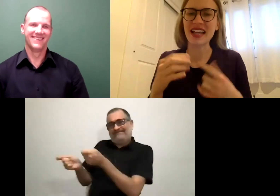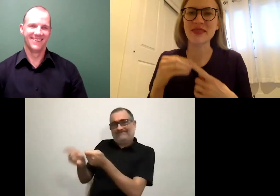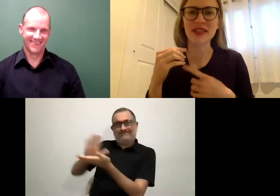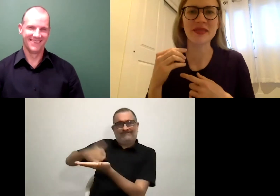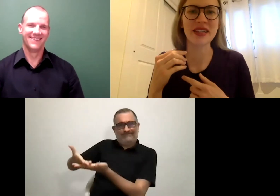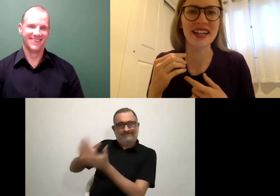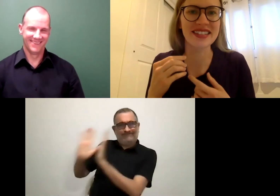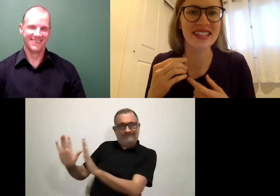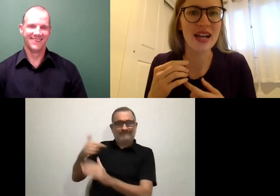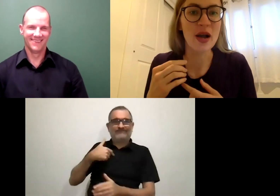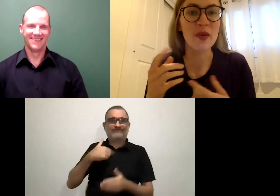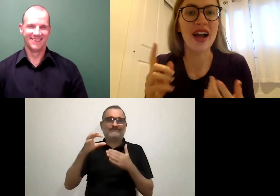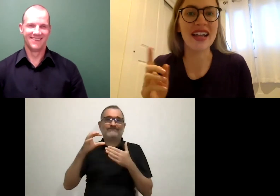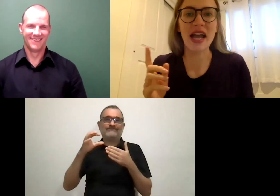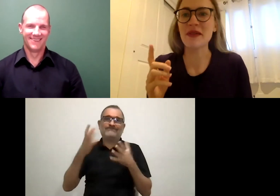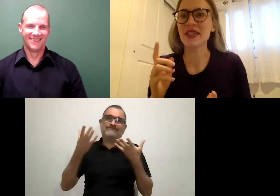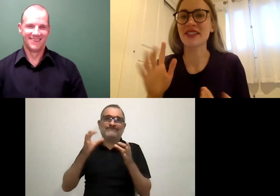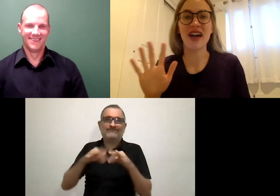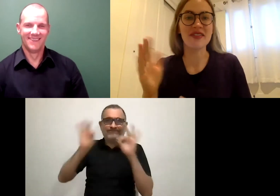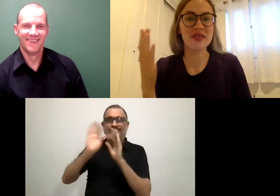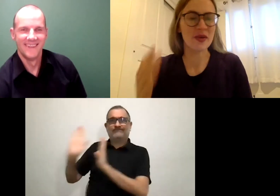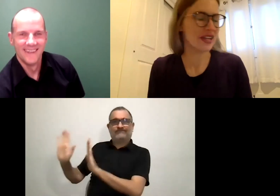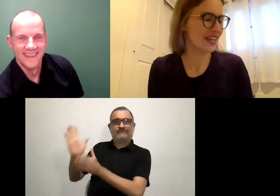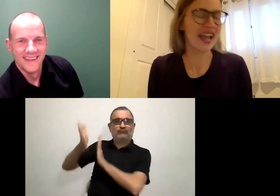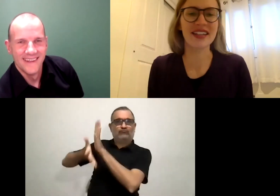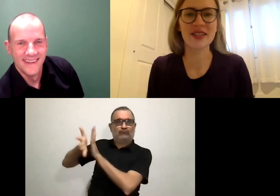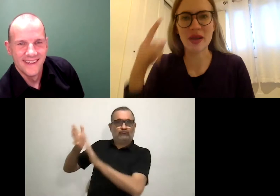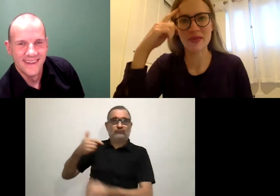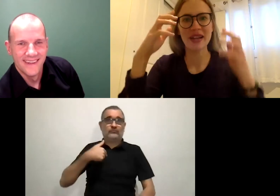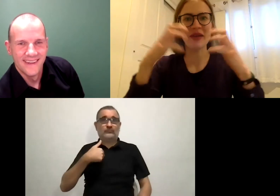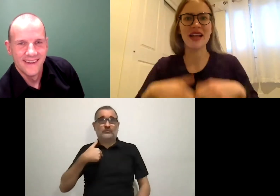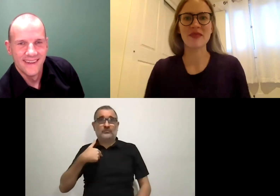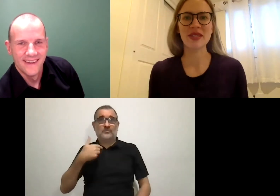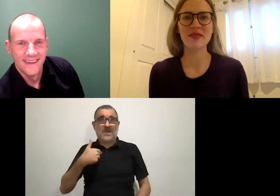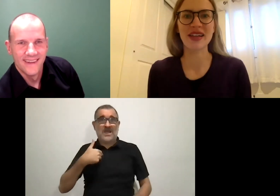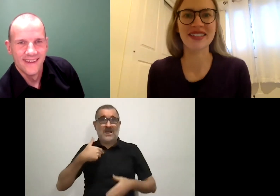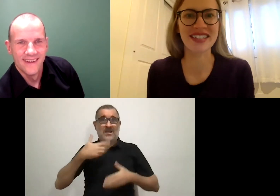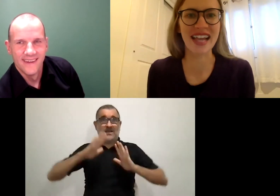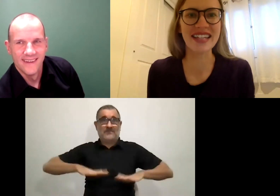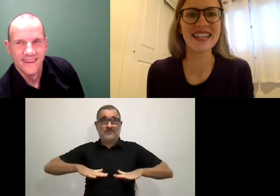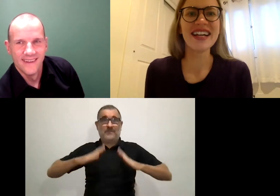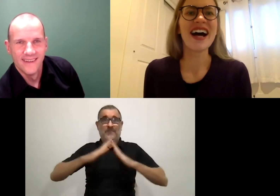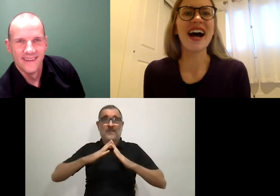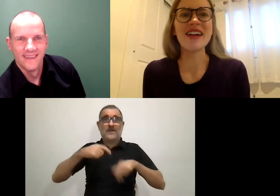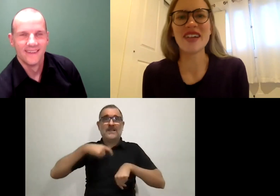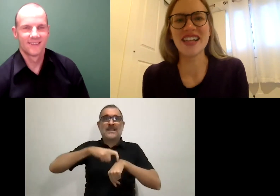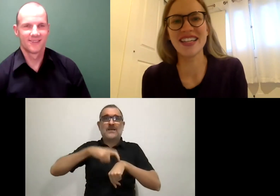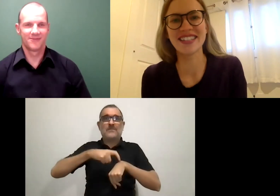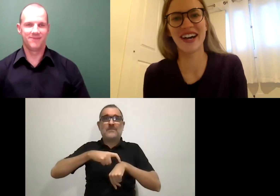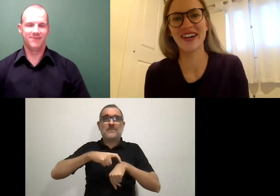today, especially because where I am, it's 5 in the morning. And so my brain might not be the best today.